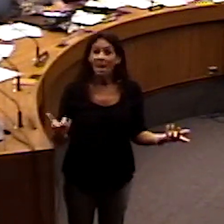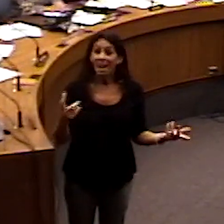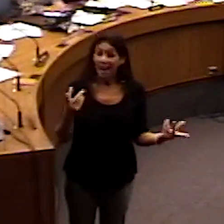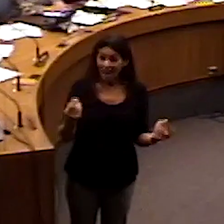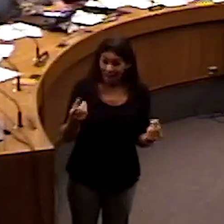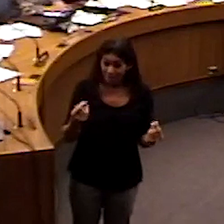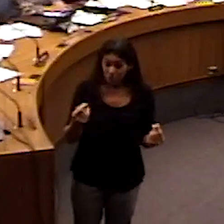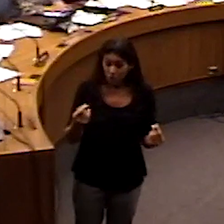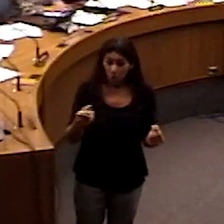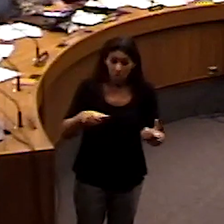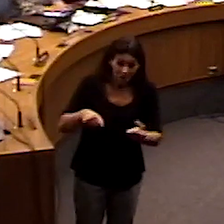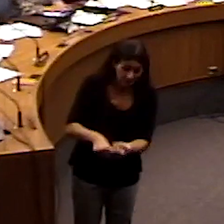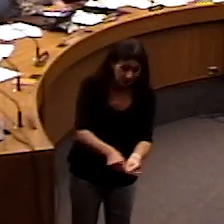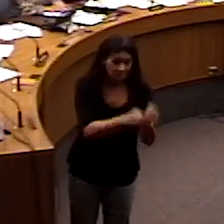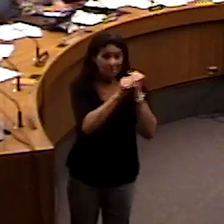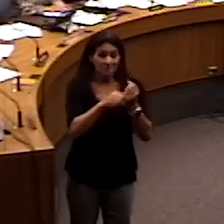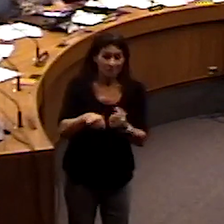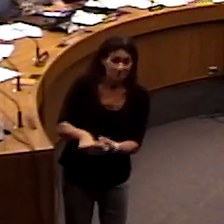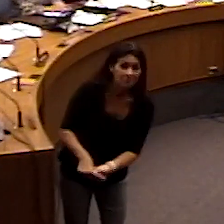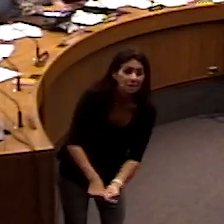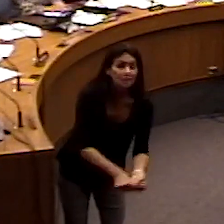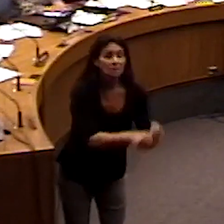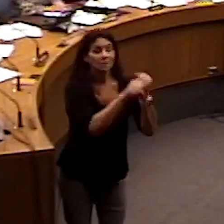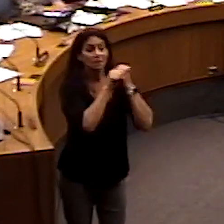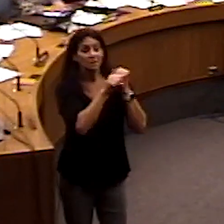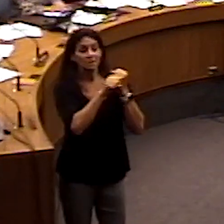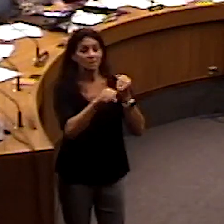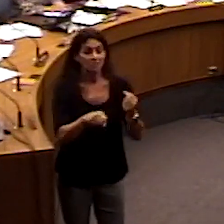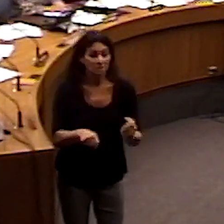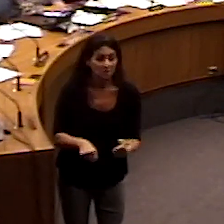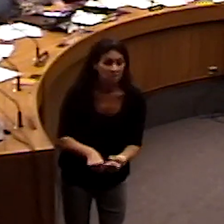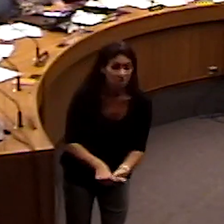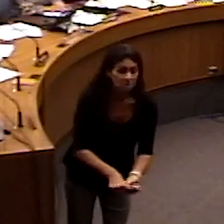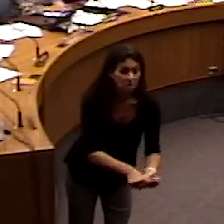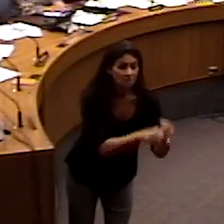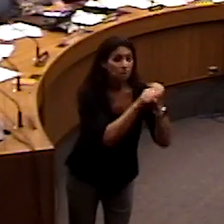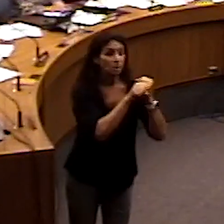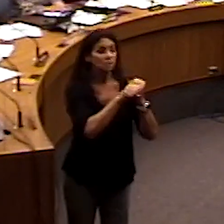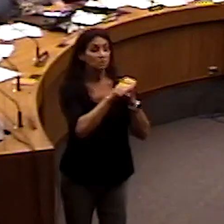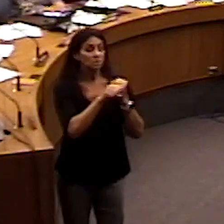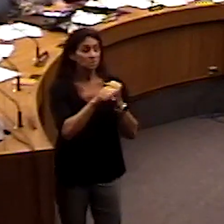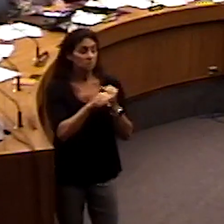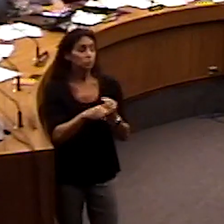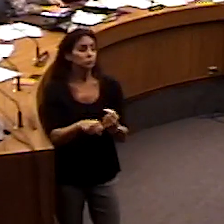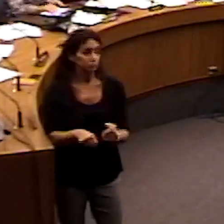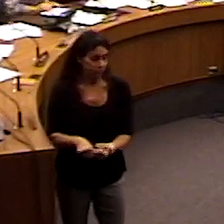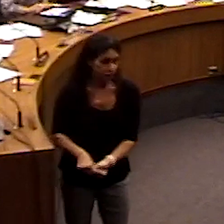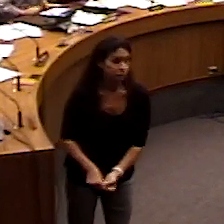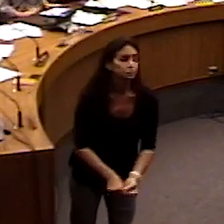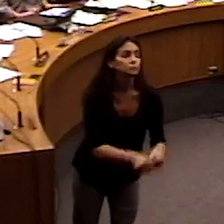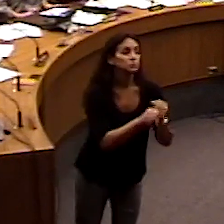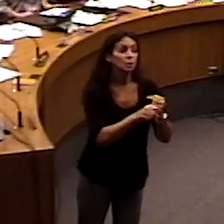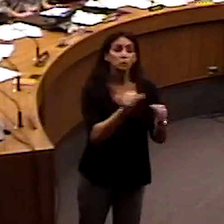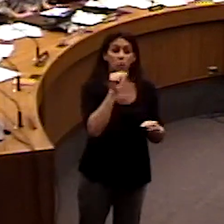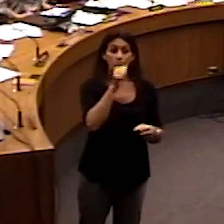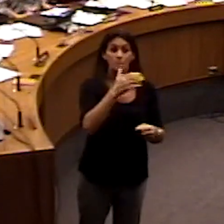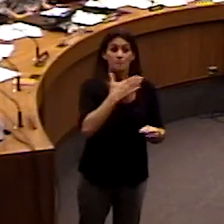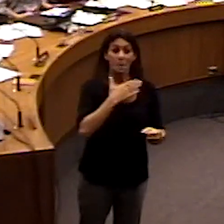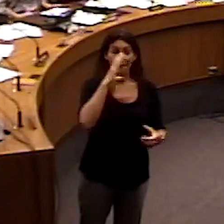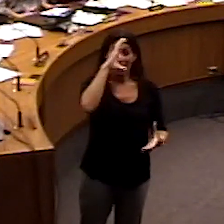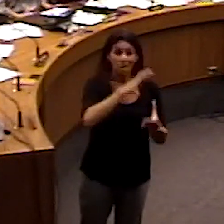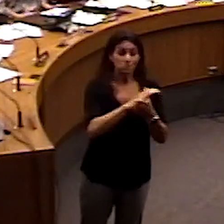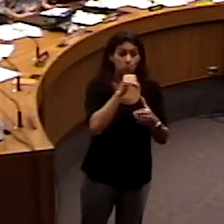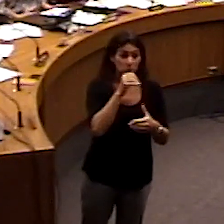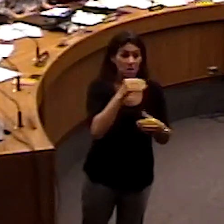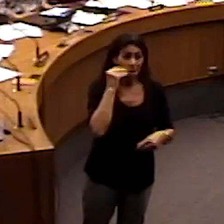to get the water out from under my house. I had to do it all by myself. My husband was at work. There's nobody around, so I'm 10 days post-op